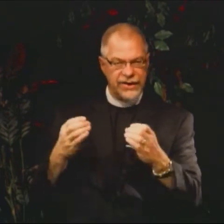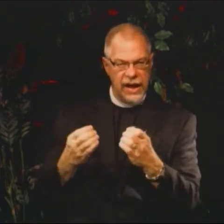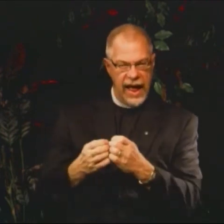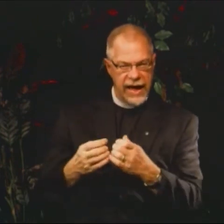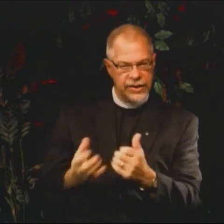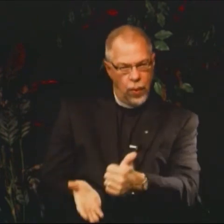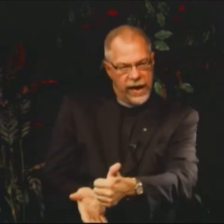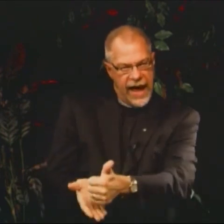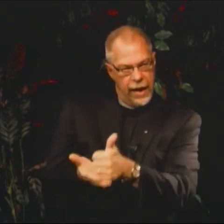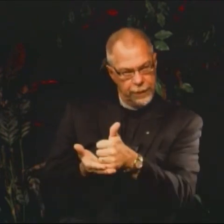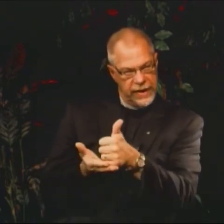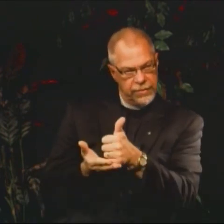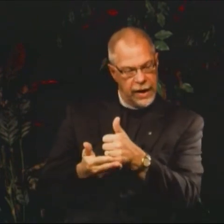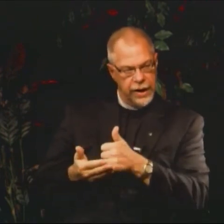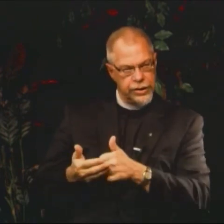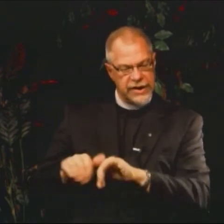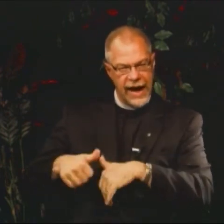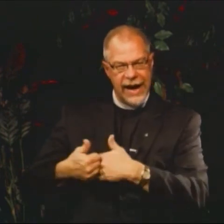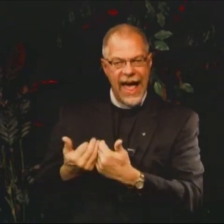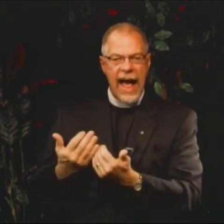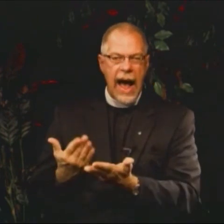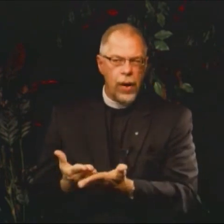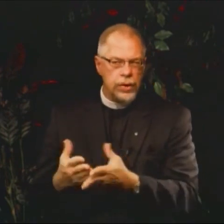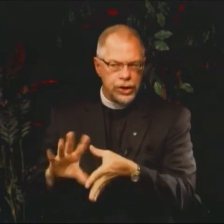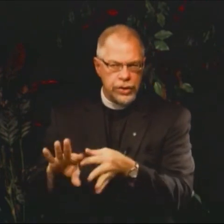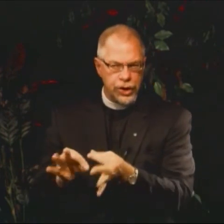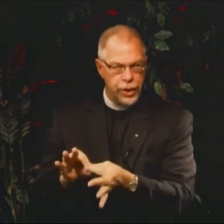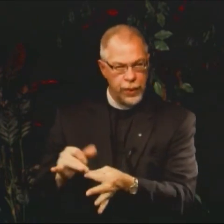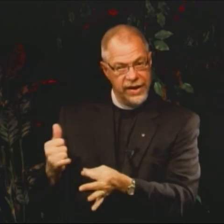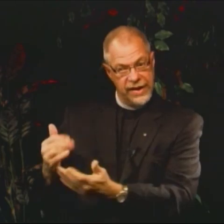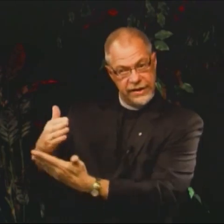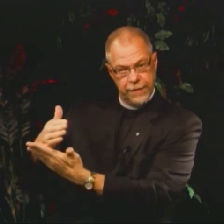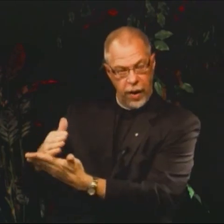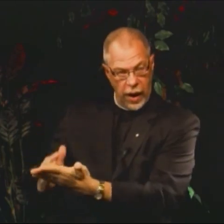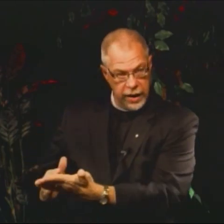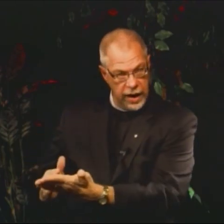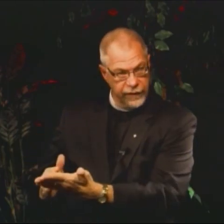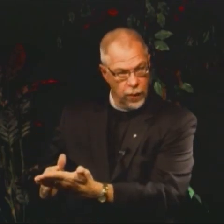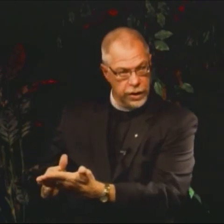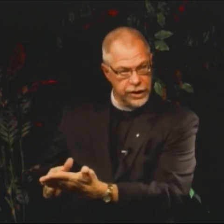class, we help them to understand, how would you interpret this part of the worship?